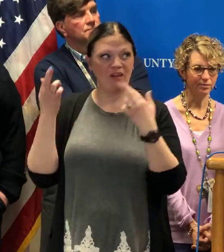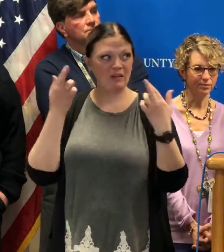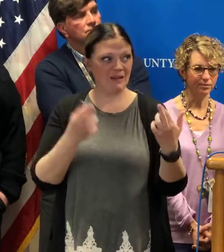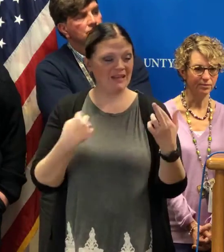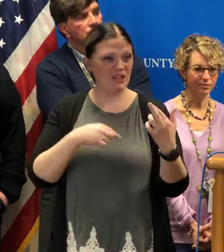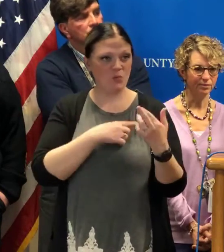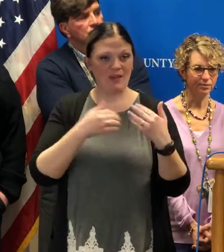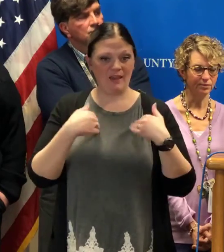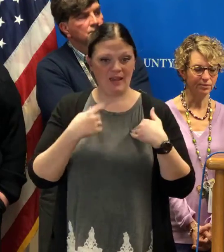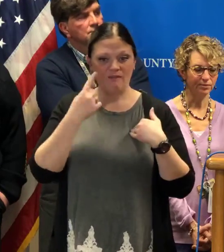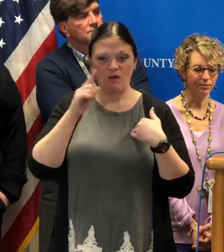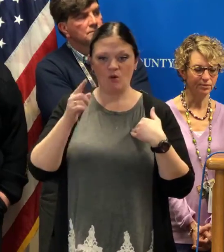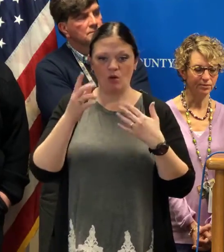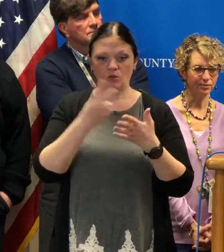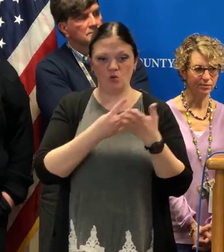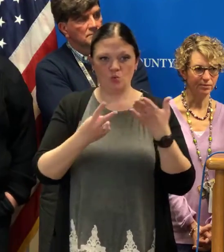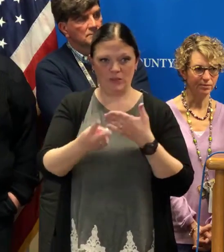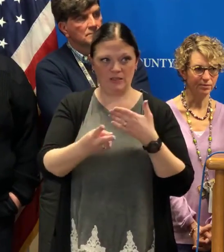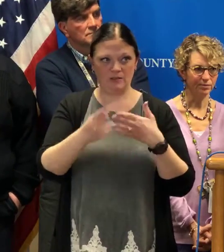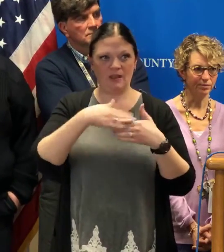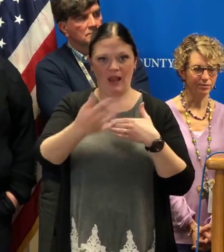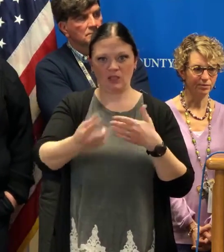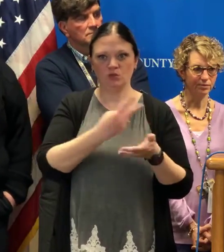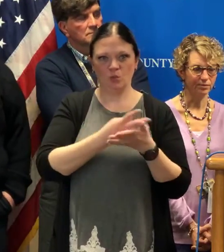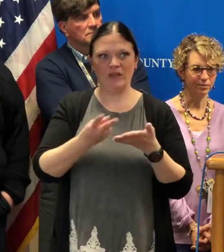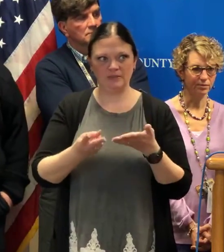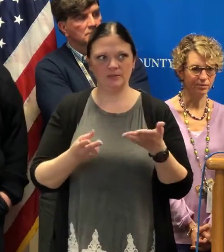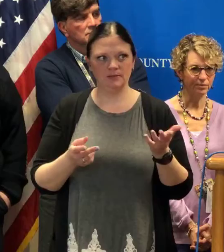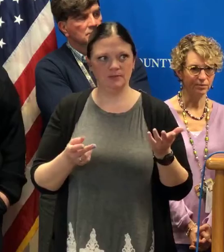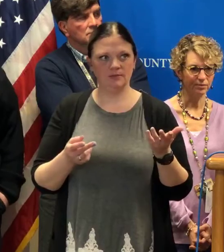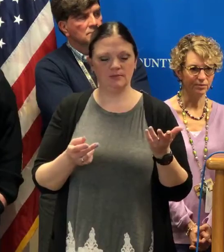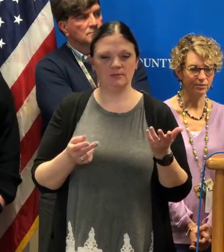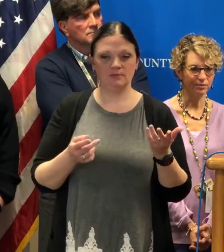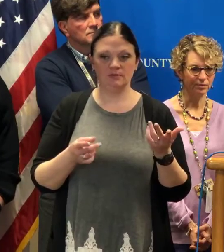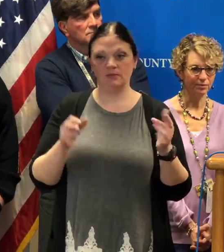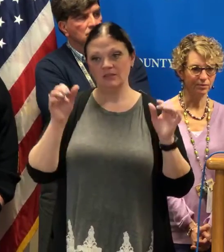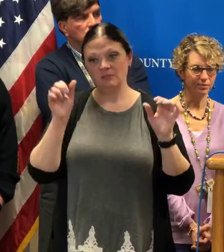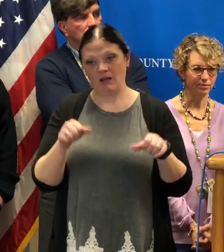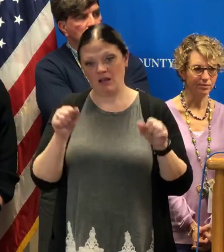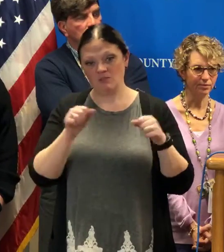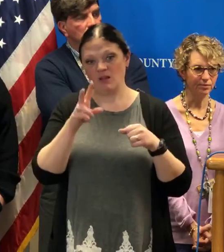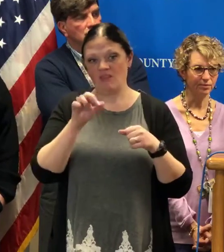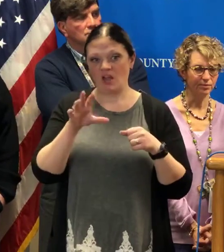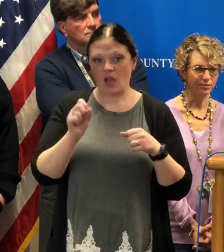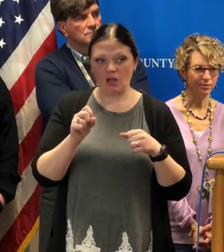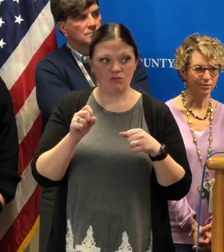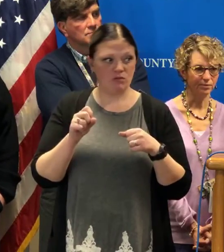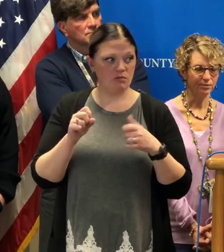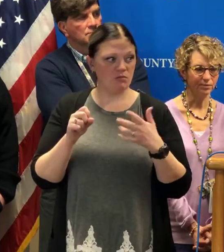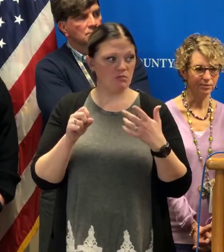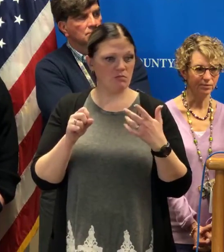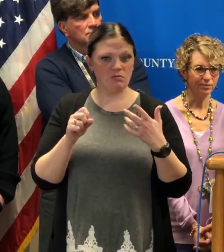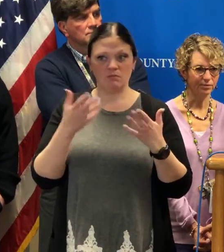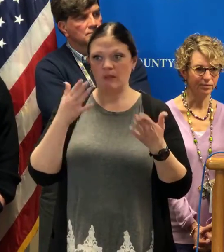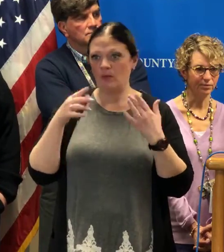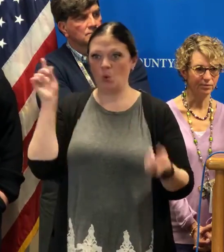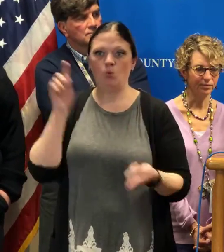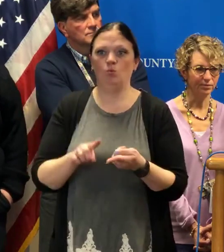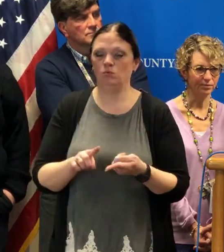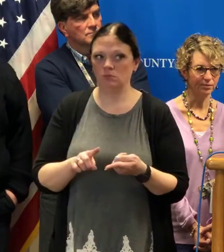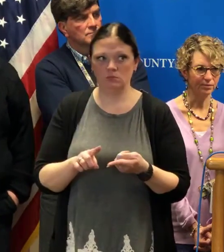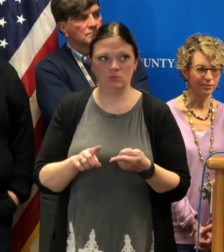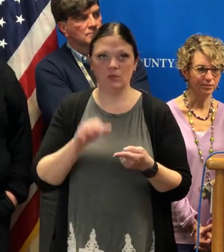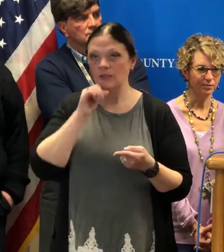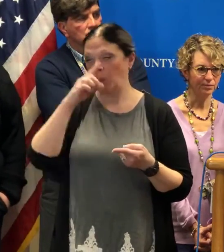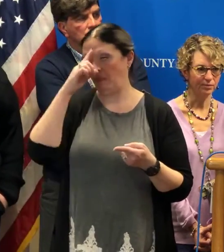that we have are for the next 2 weeks. It's possible that the virus goes dramatically down. I don't